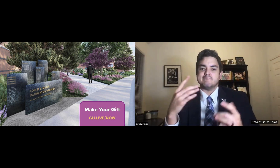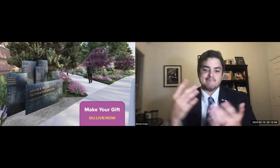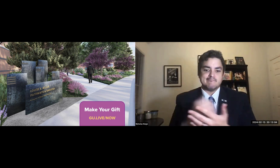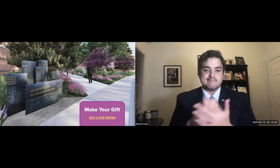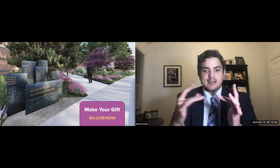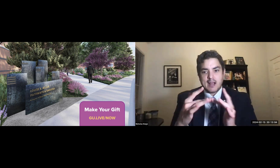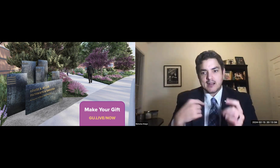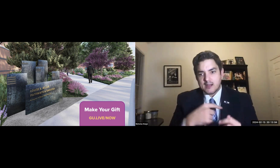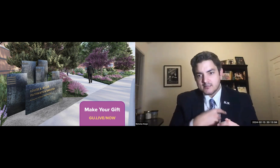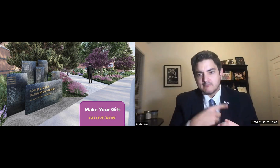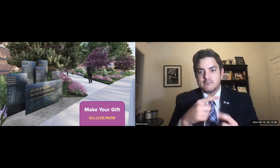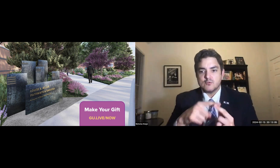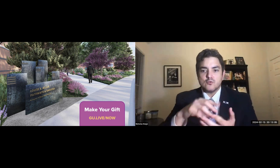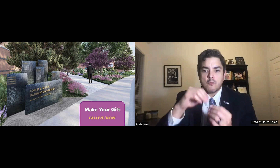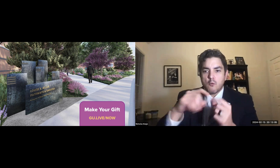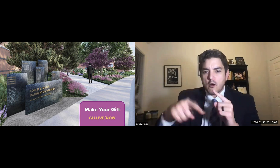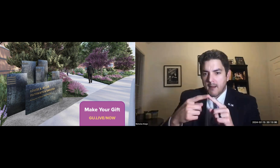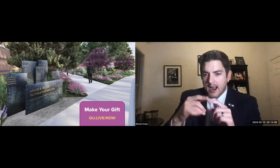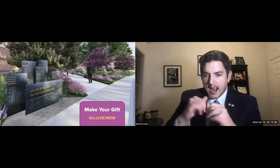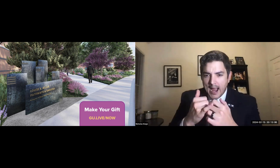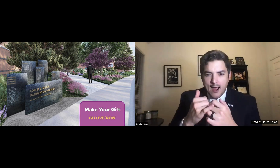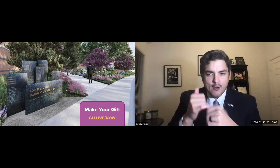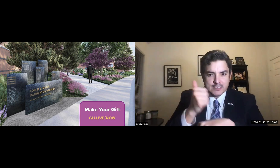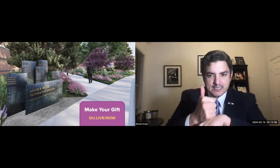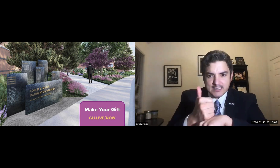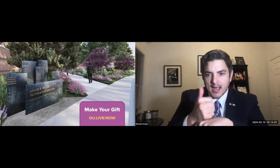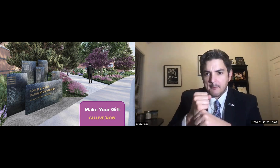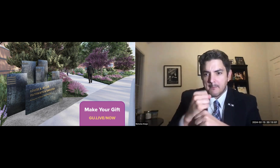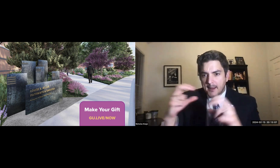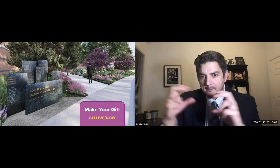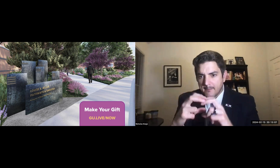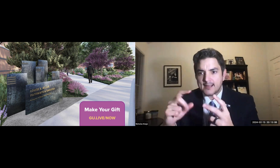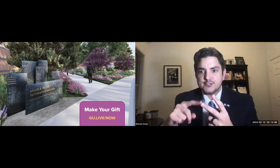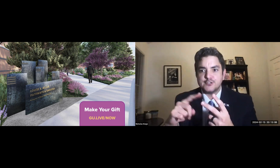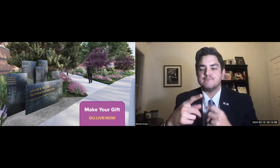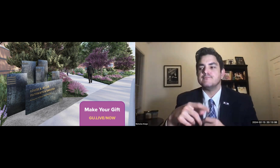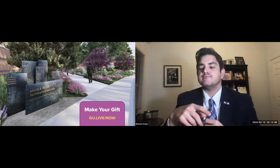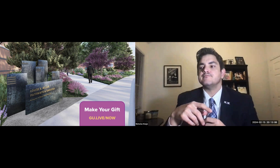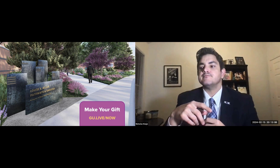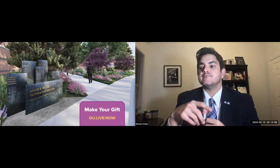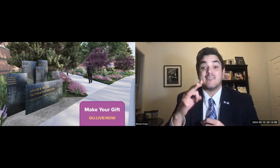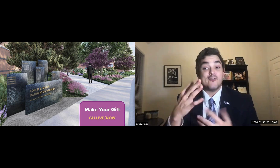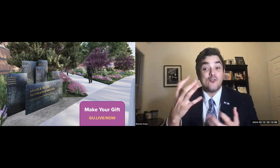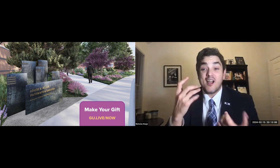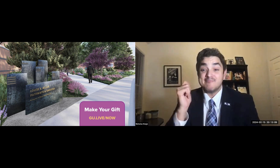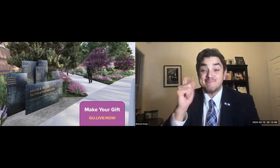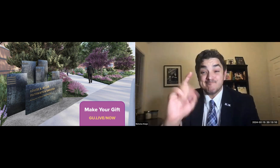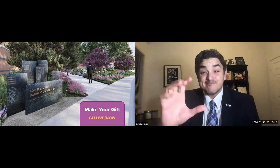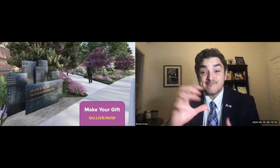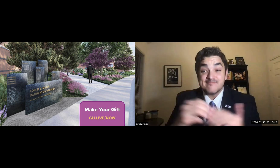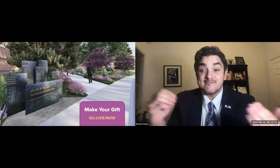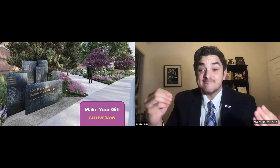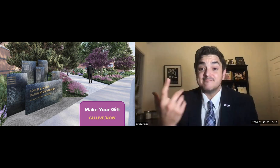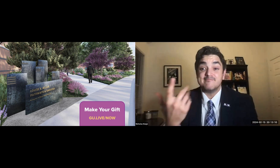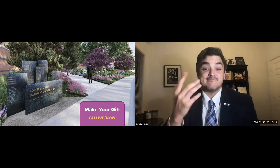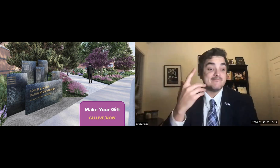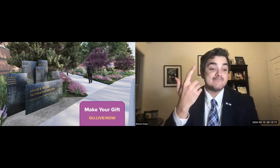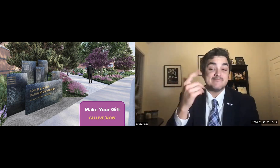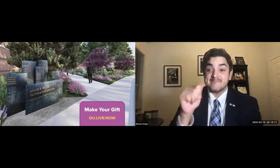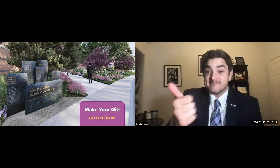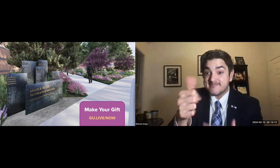campus. People will recognize your heart. So reach out to us and let us know how we can set up the